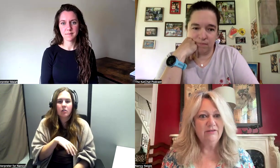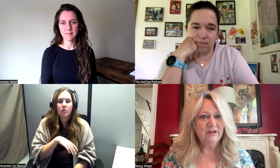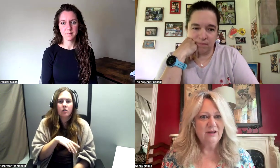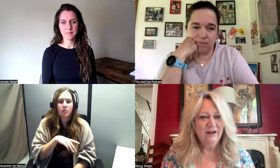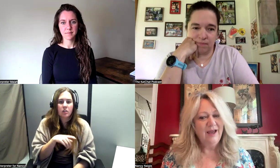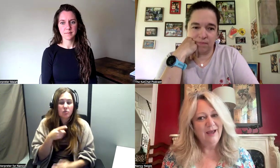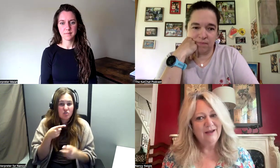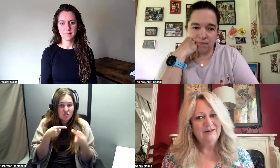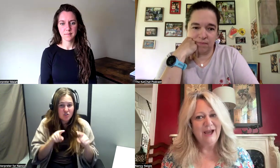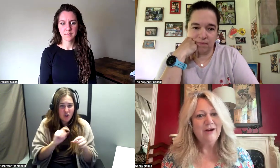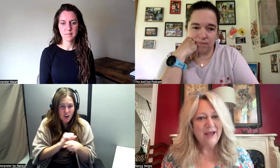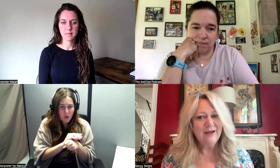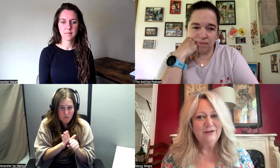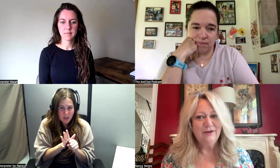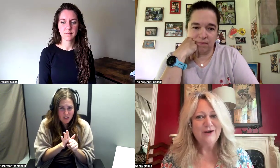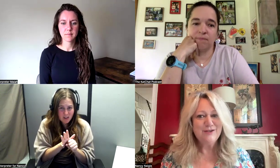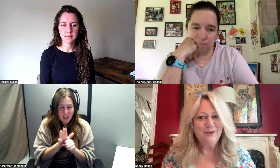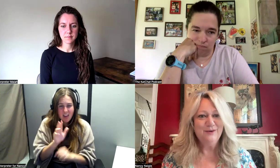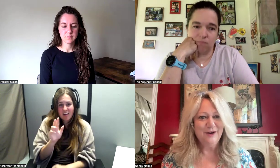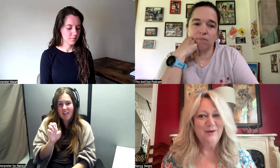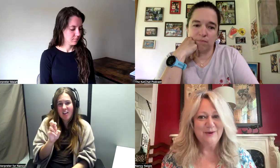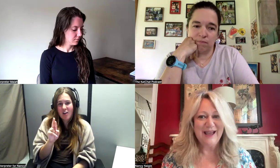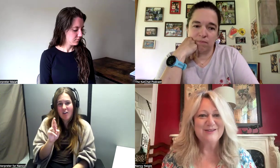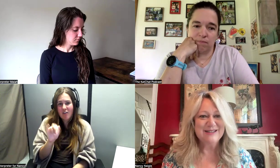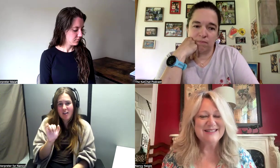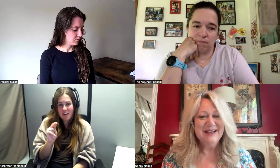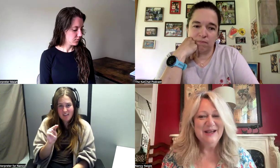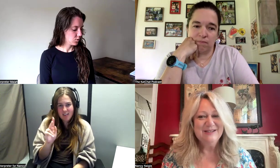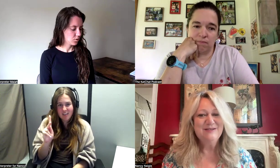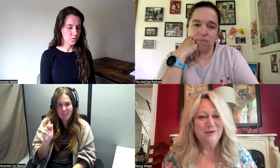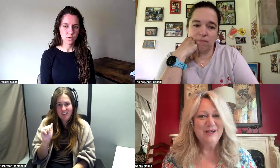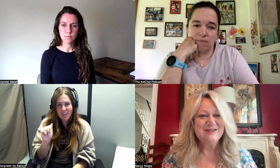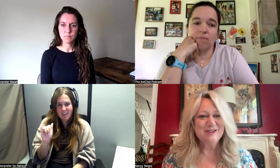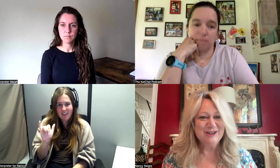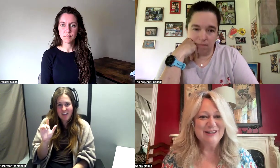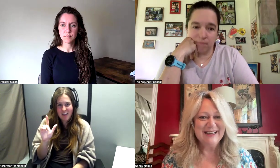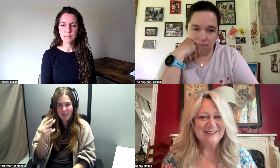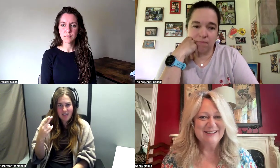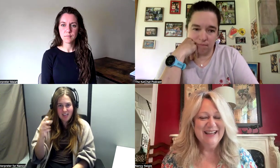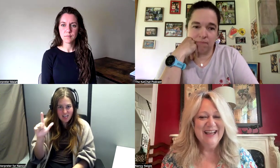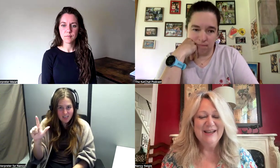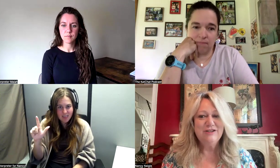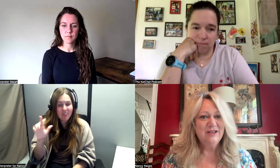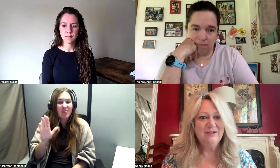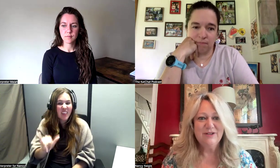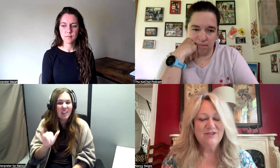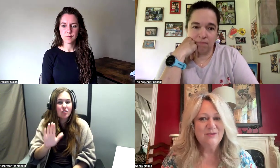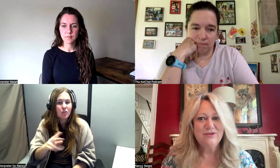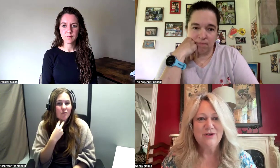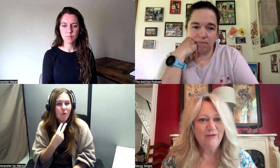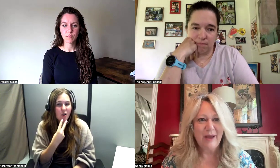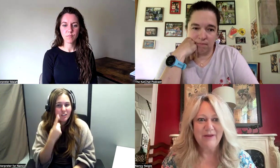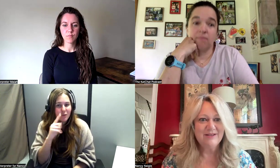during COVID. And Erin Cahill, also a Hallmark actress, is the voice on the Shell Collector. And she